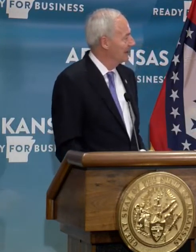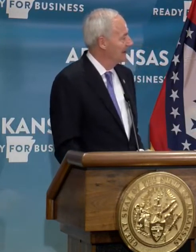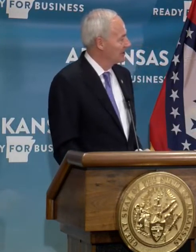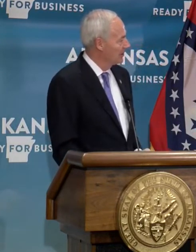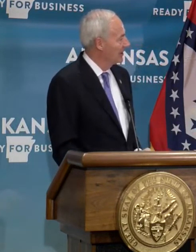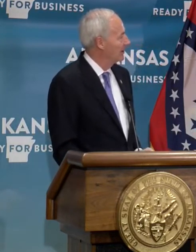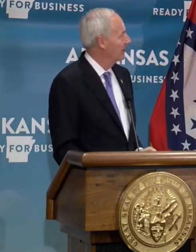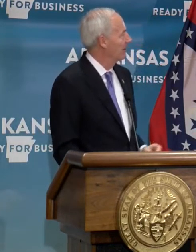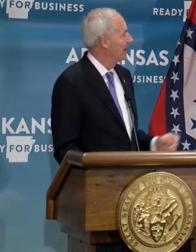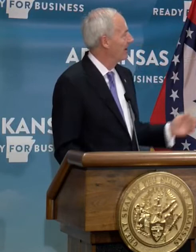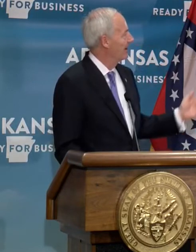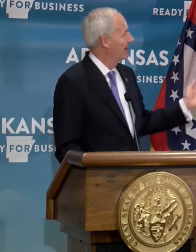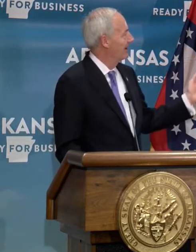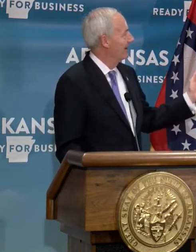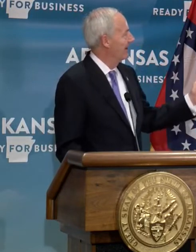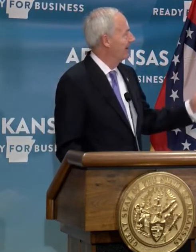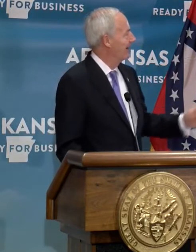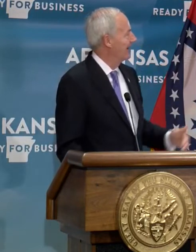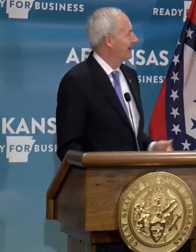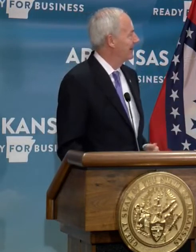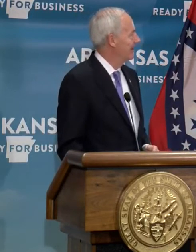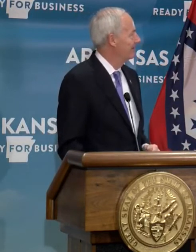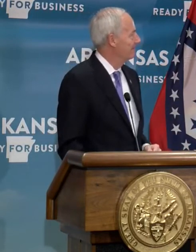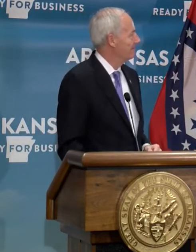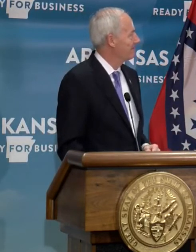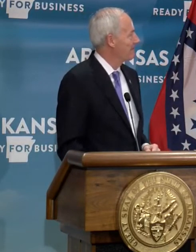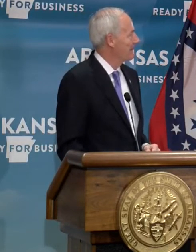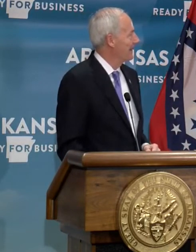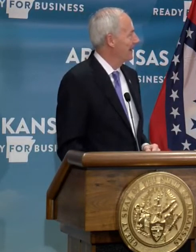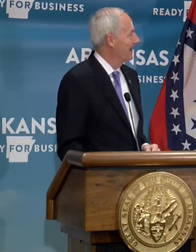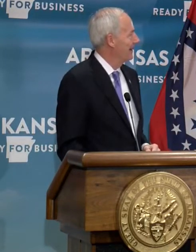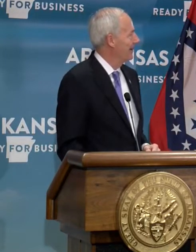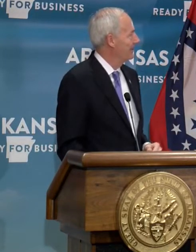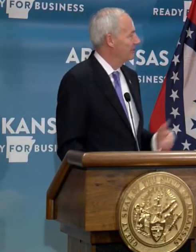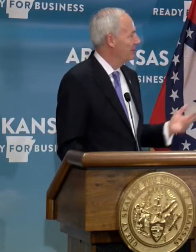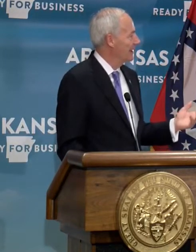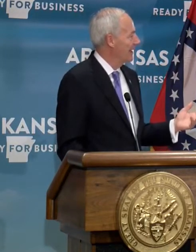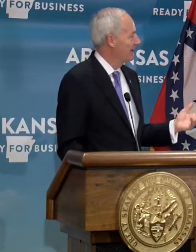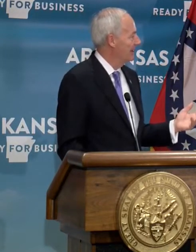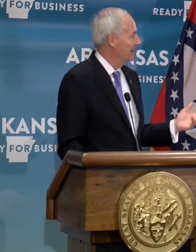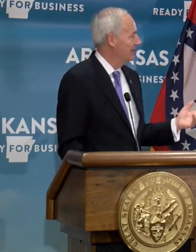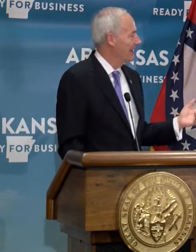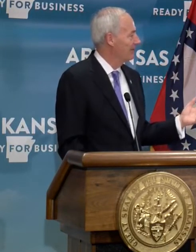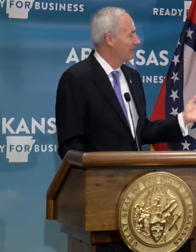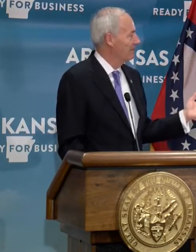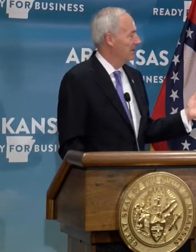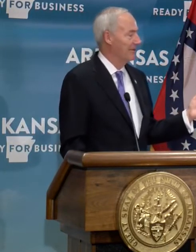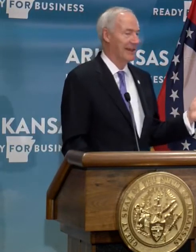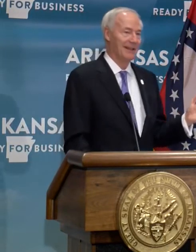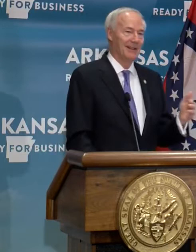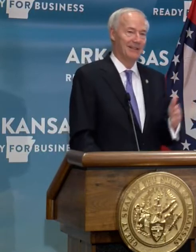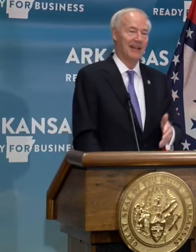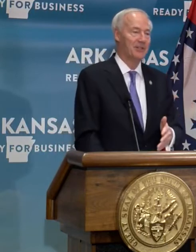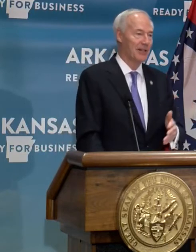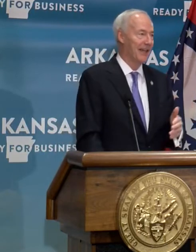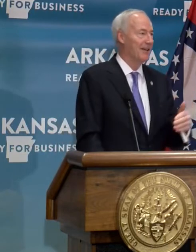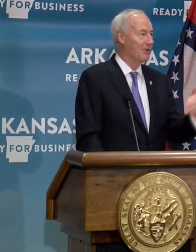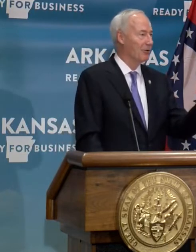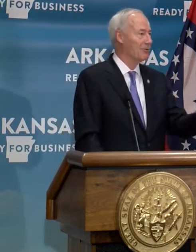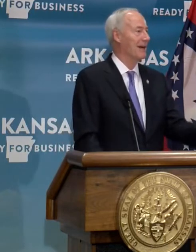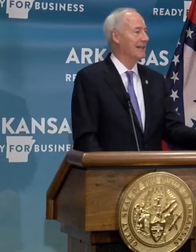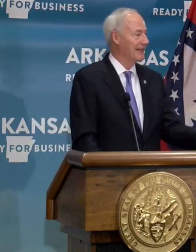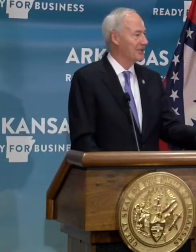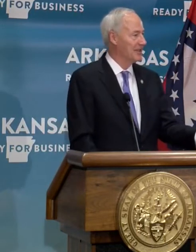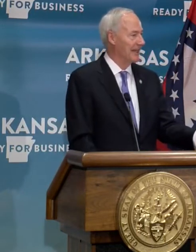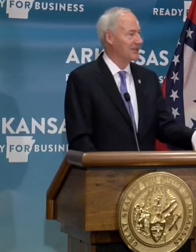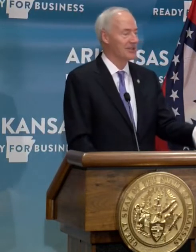is looking good there. And then Union County, and you've got to remember that Texarkana, of